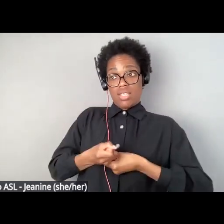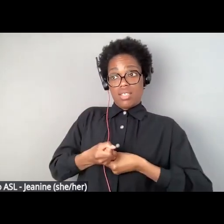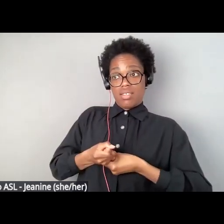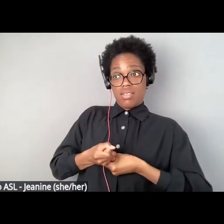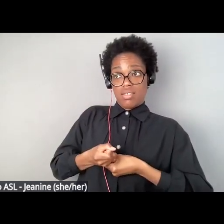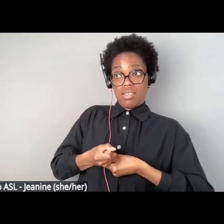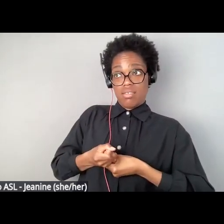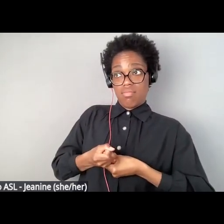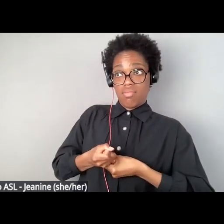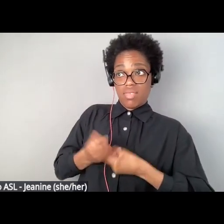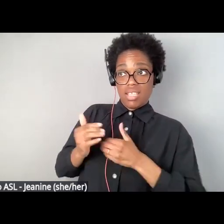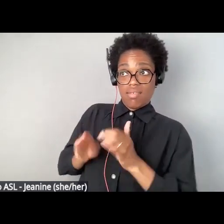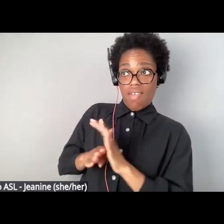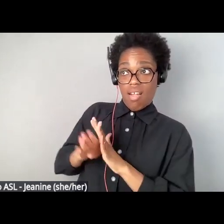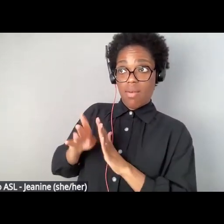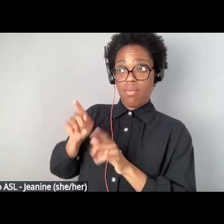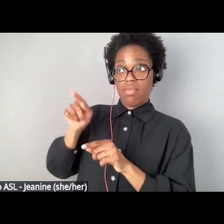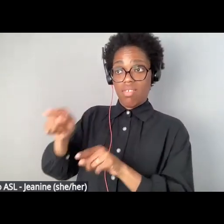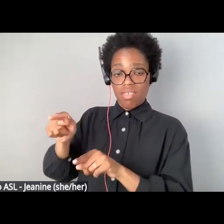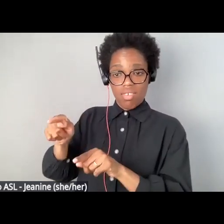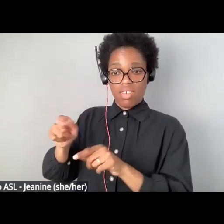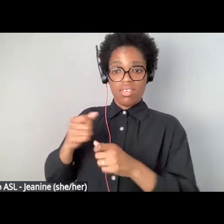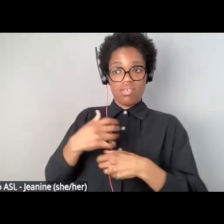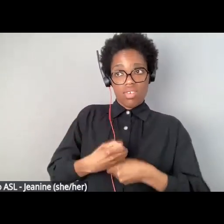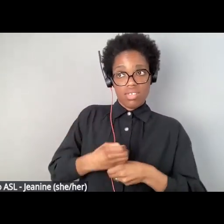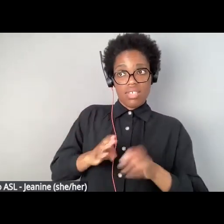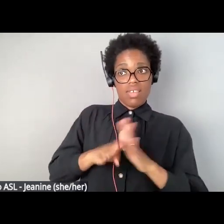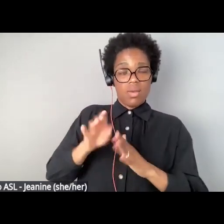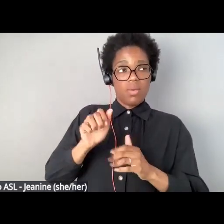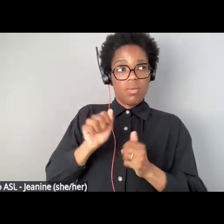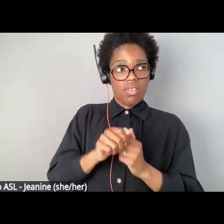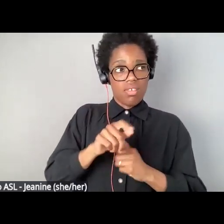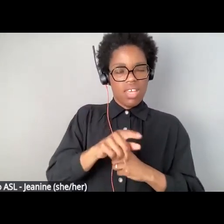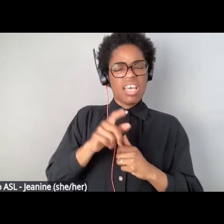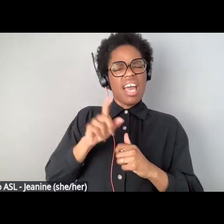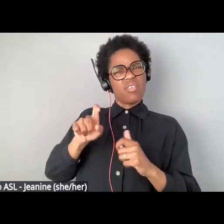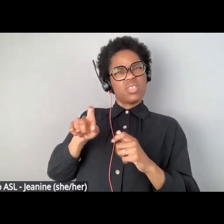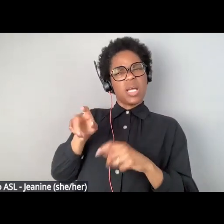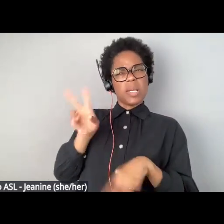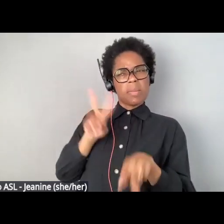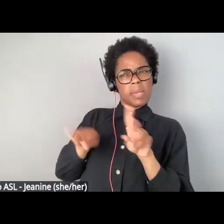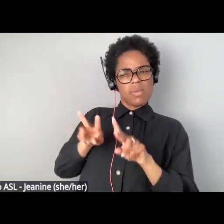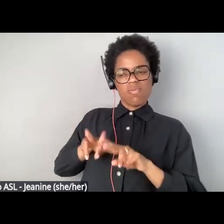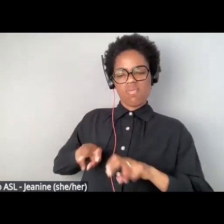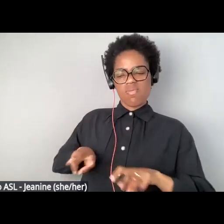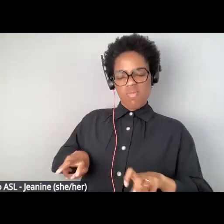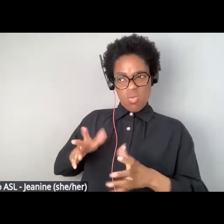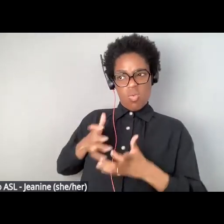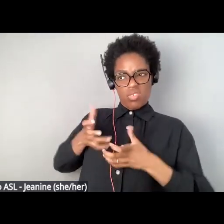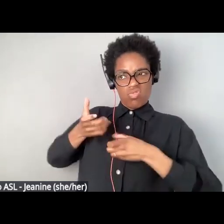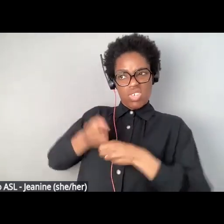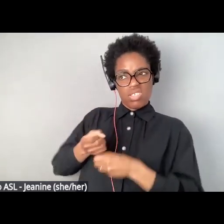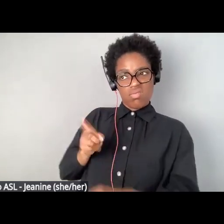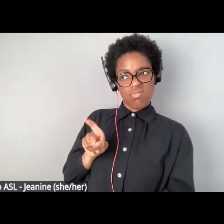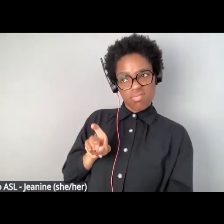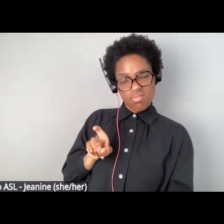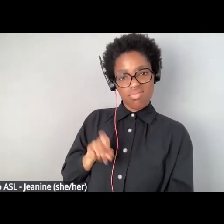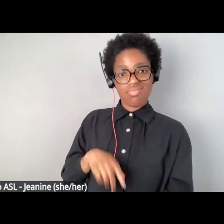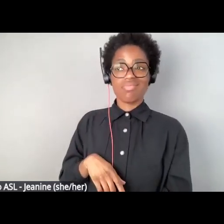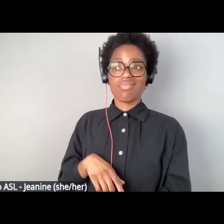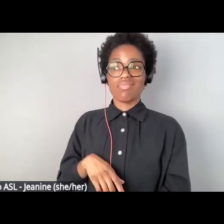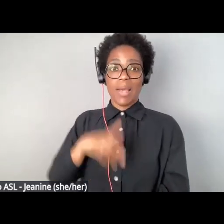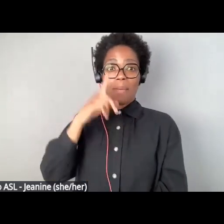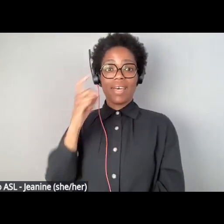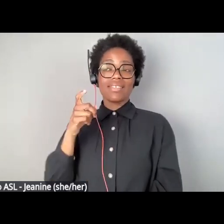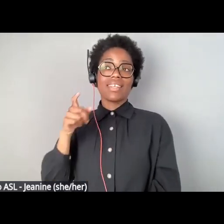Because they will tell you that they're not selling your data. They might not be selling your data. They are selling their